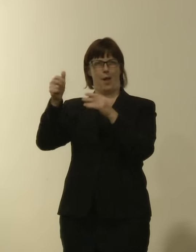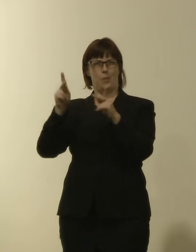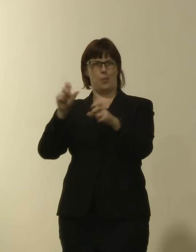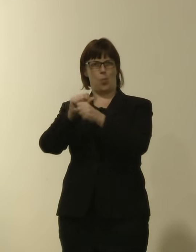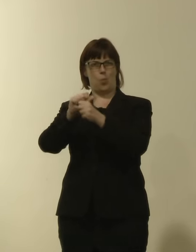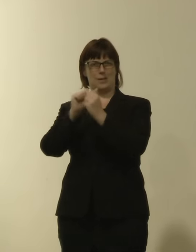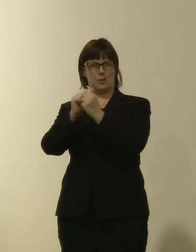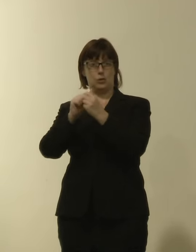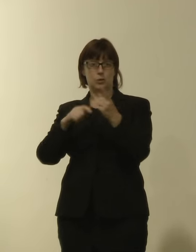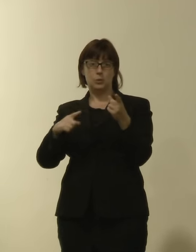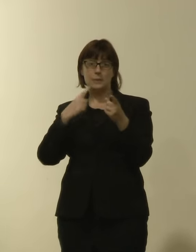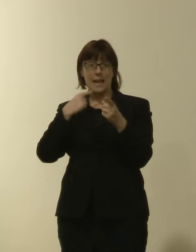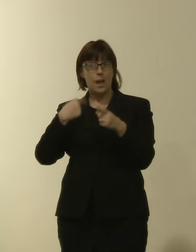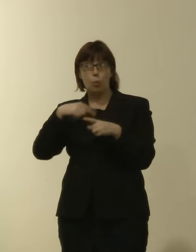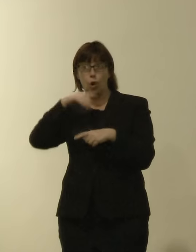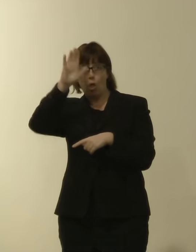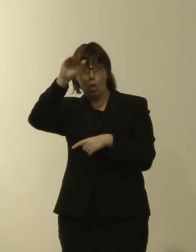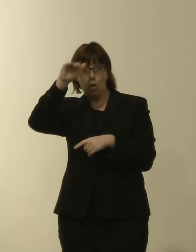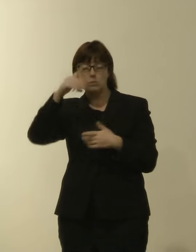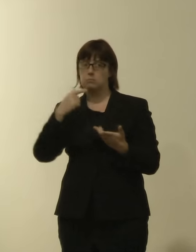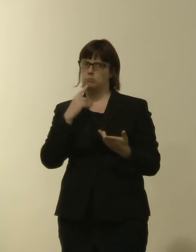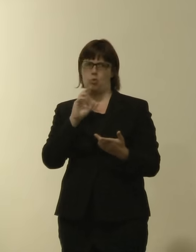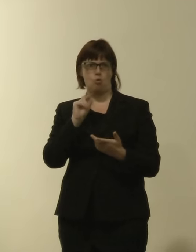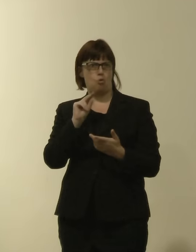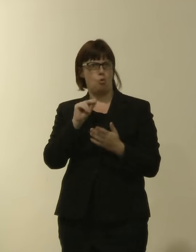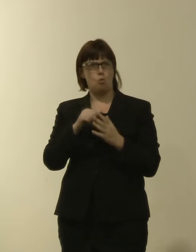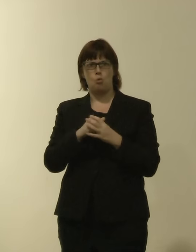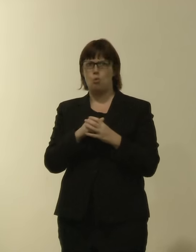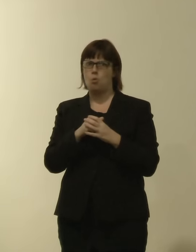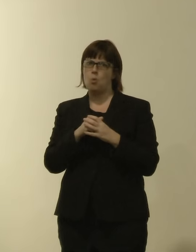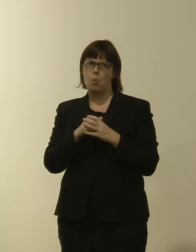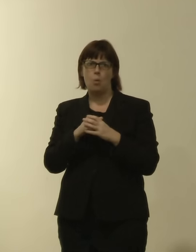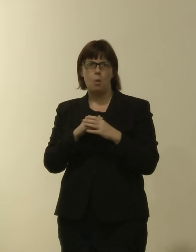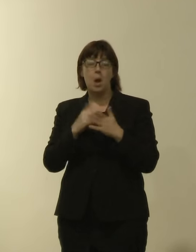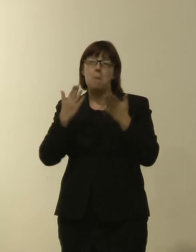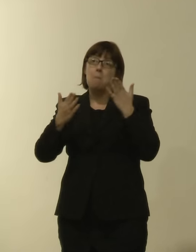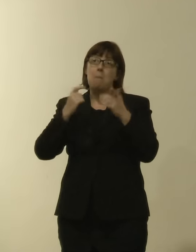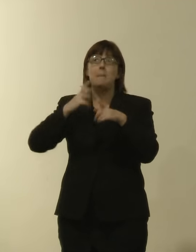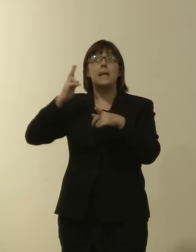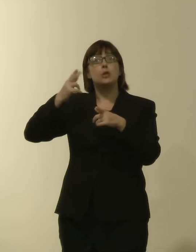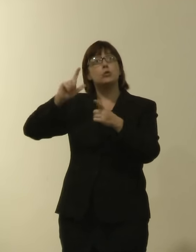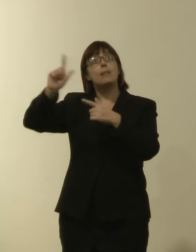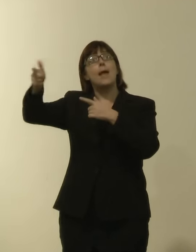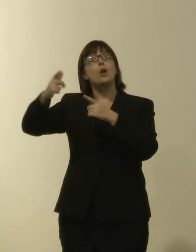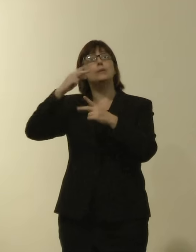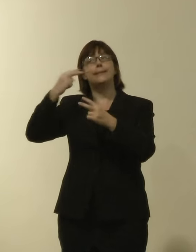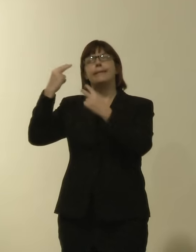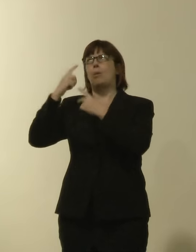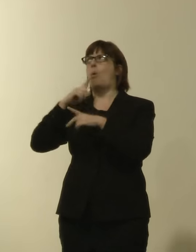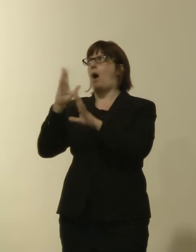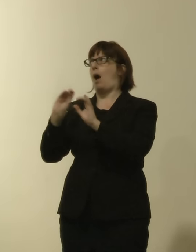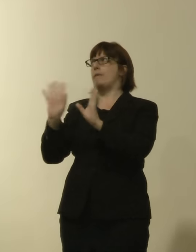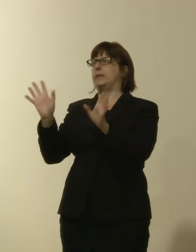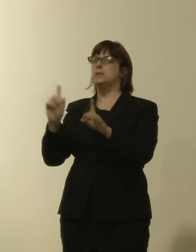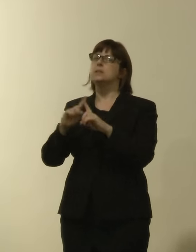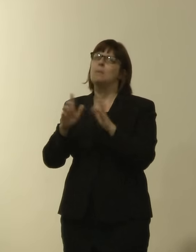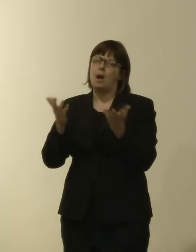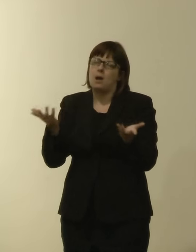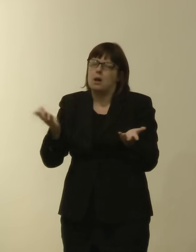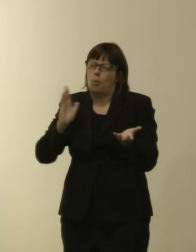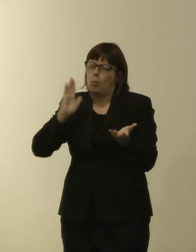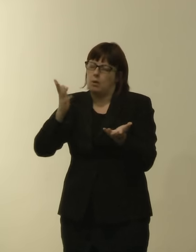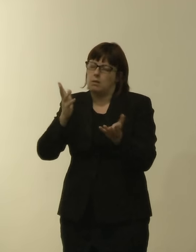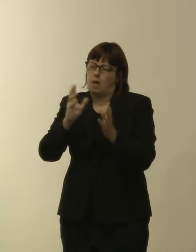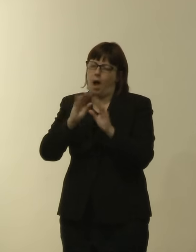wouldn't say that we're dupes. I mean, maybe history will prove otherwise. I have no doubt that it won't. All